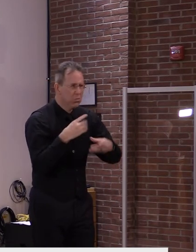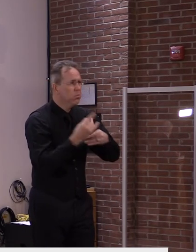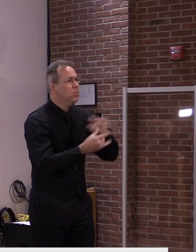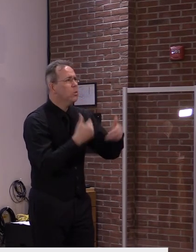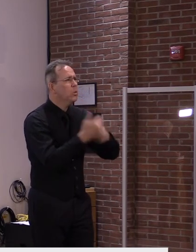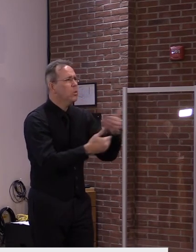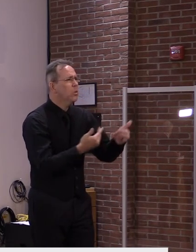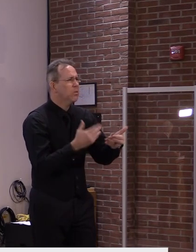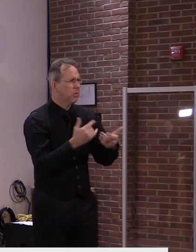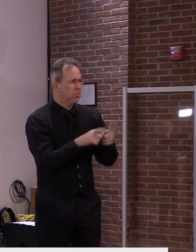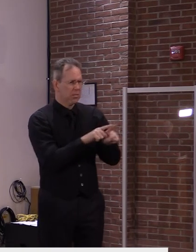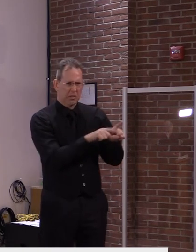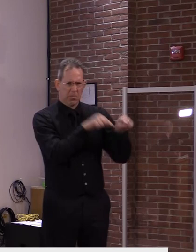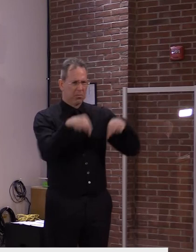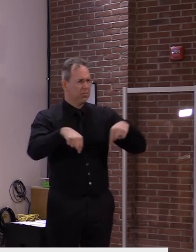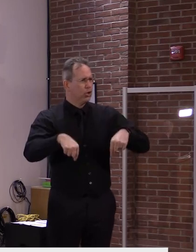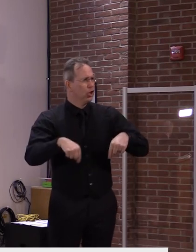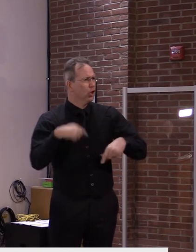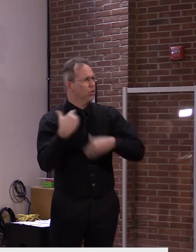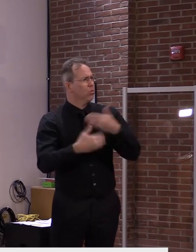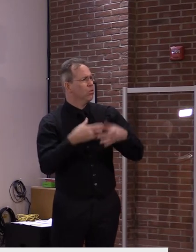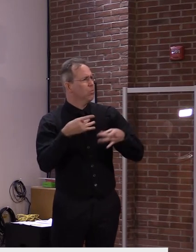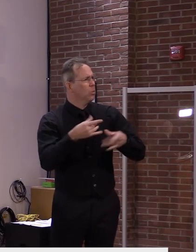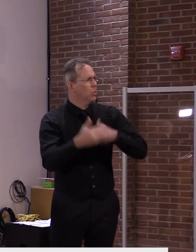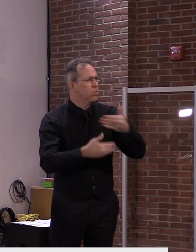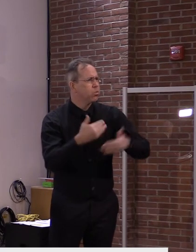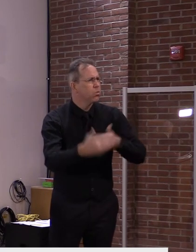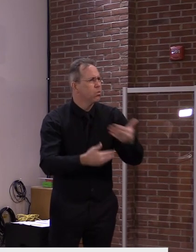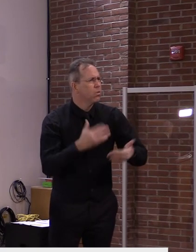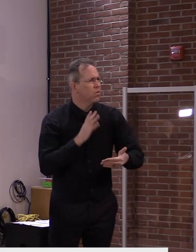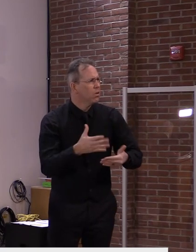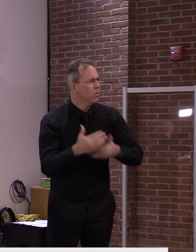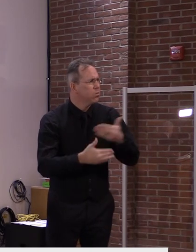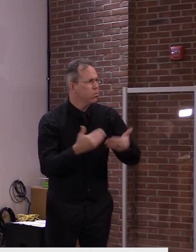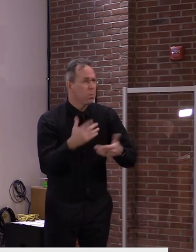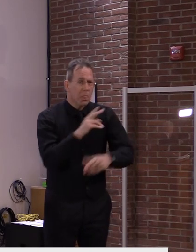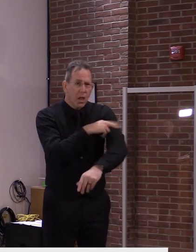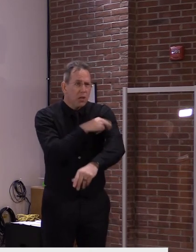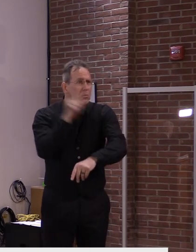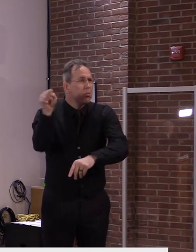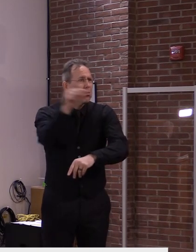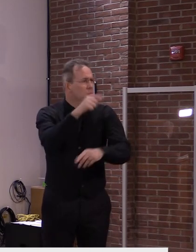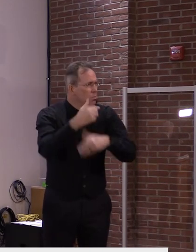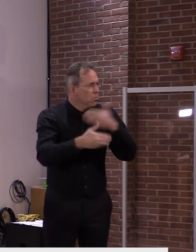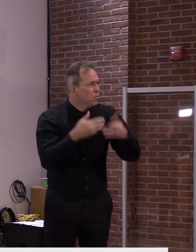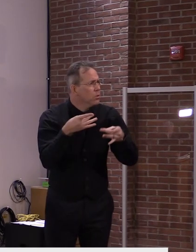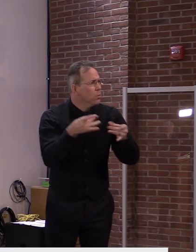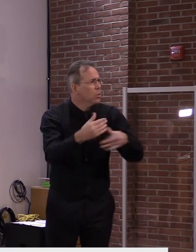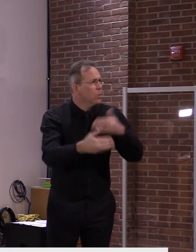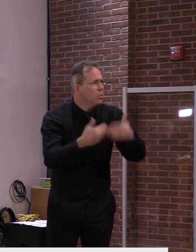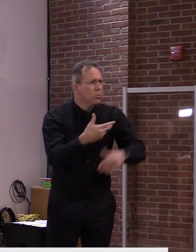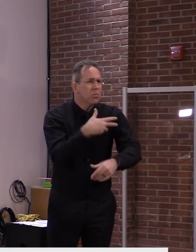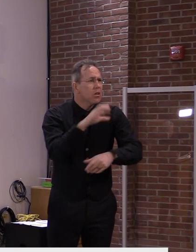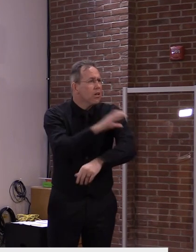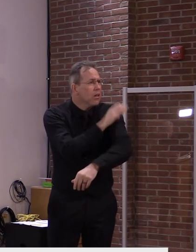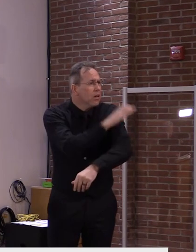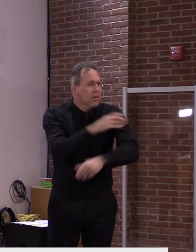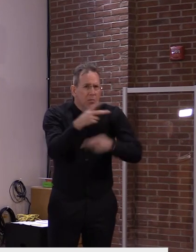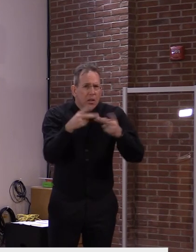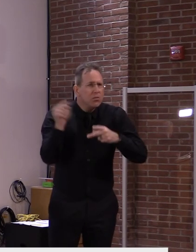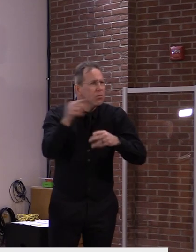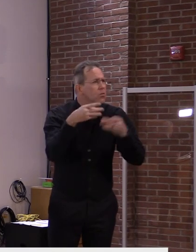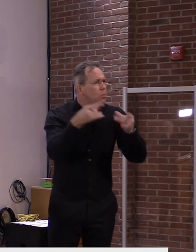the hospital partner level and at the health department's pods as well. So let me look into